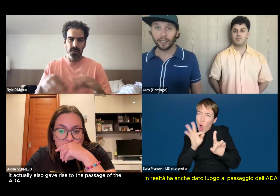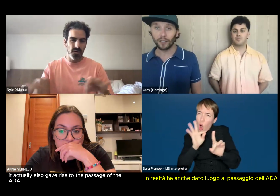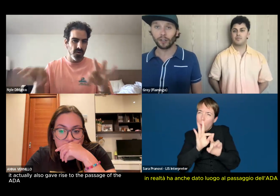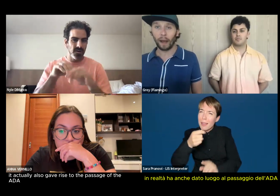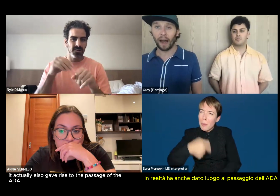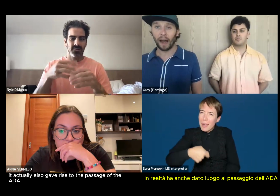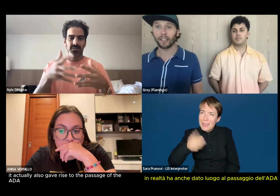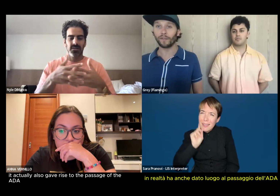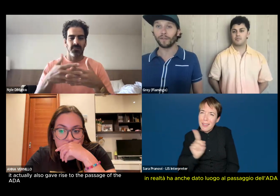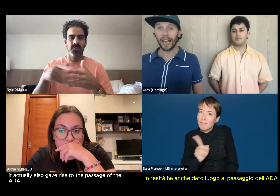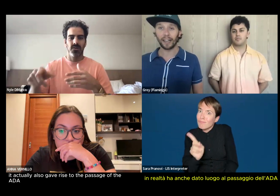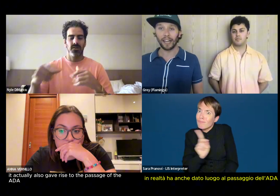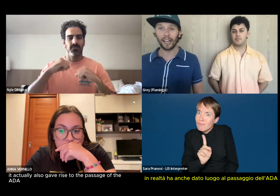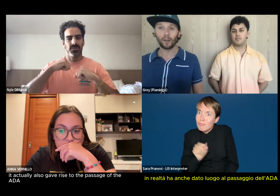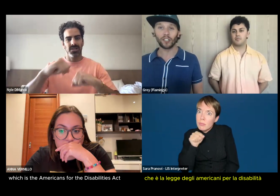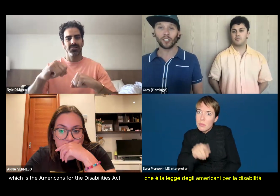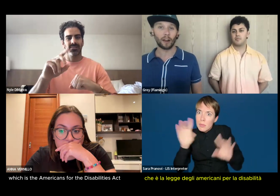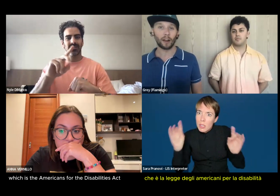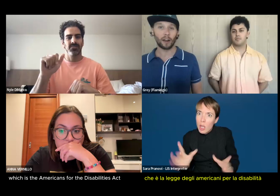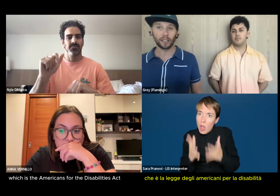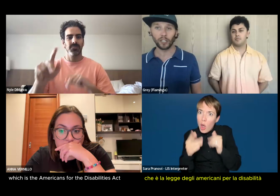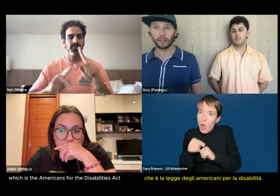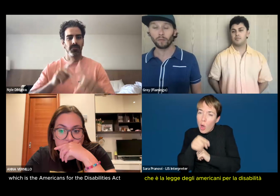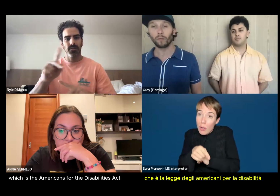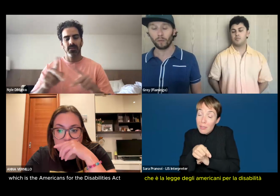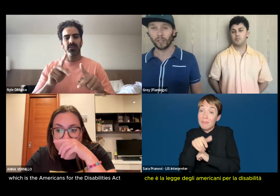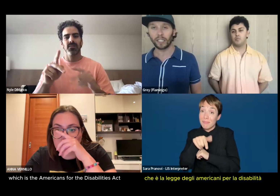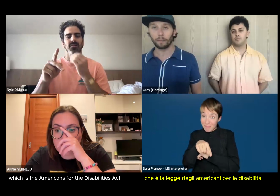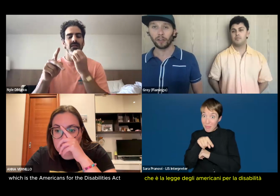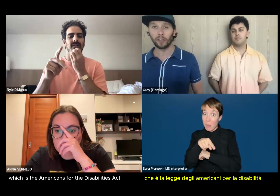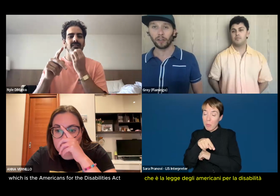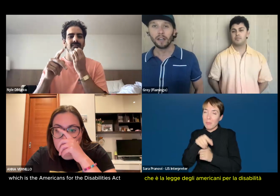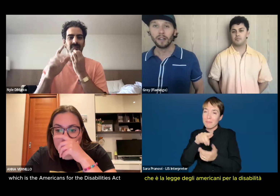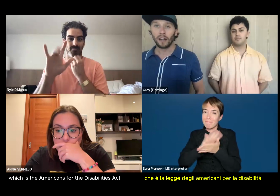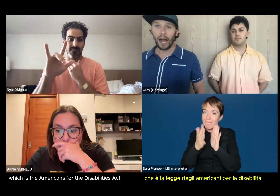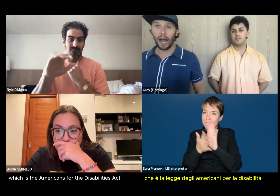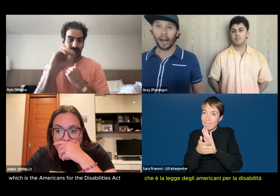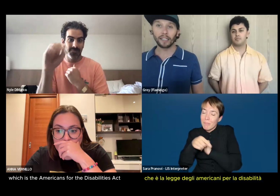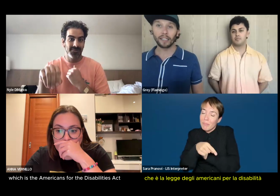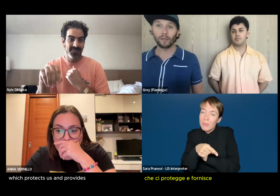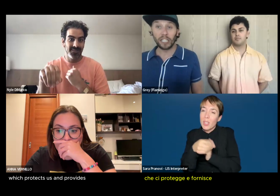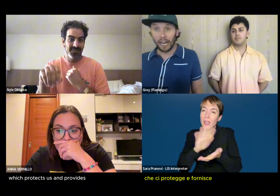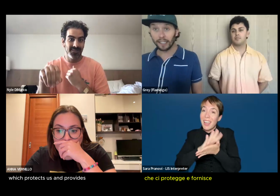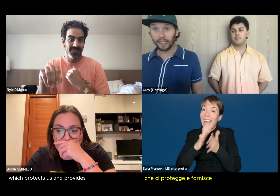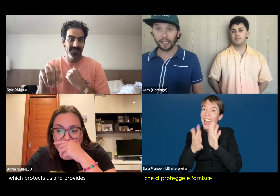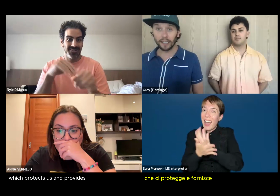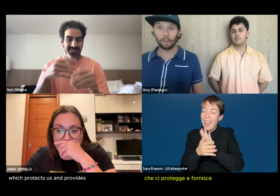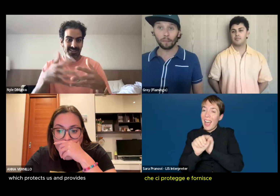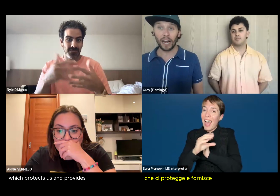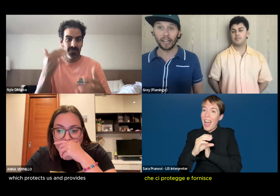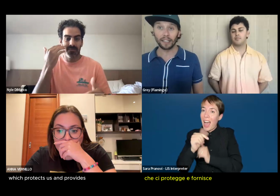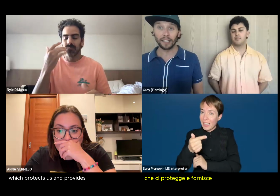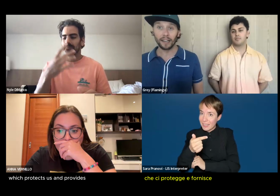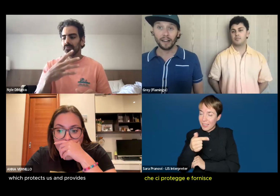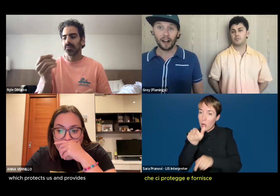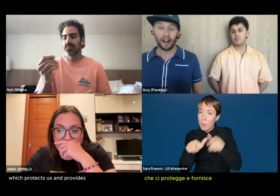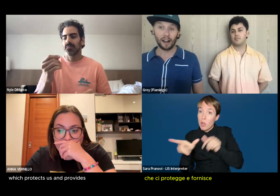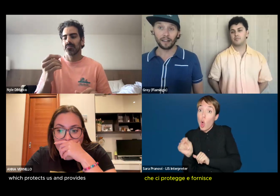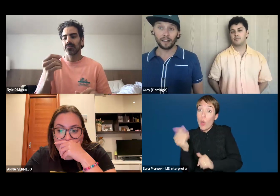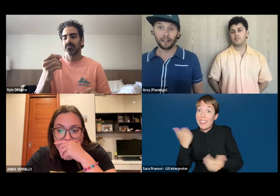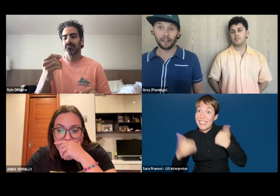gave rise to the passage of the ADA, which is the Americans with Disabilities Act, which protects us and